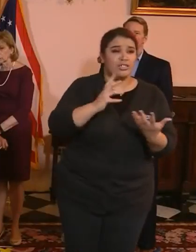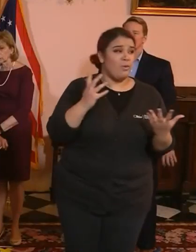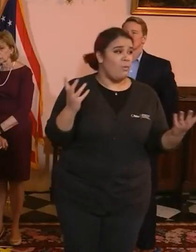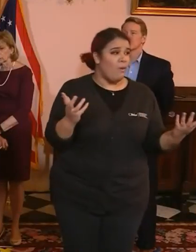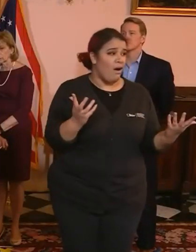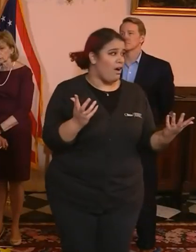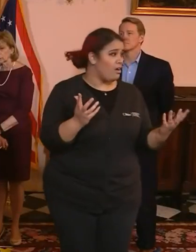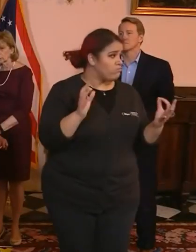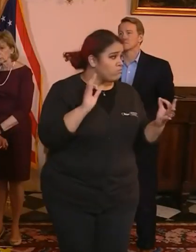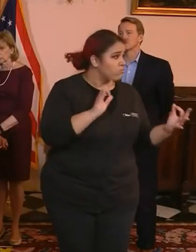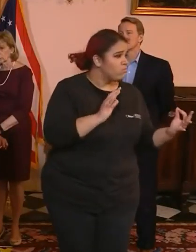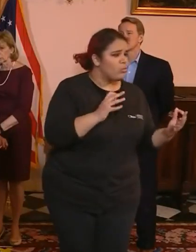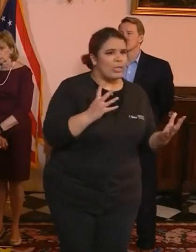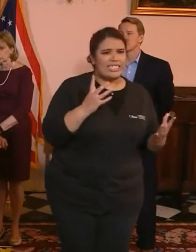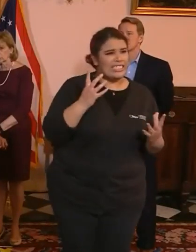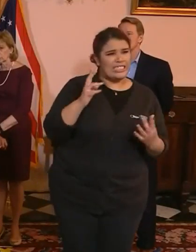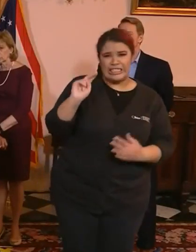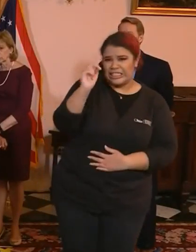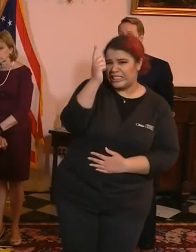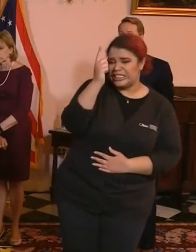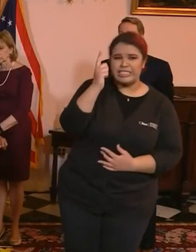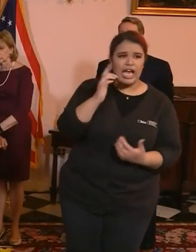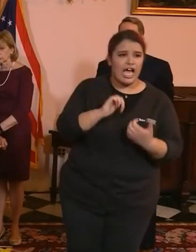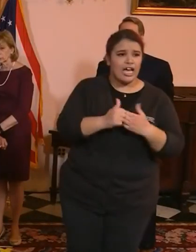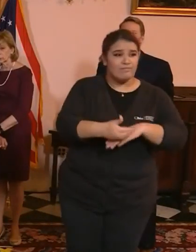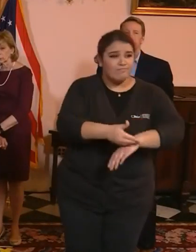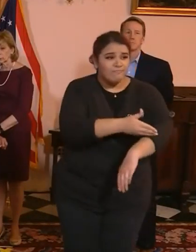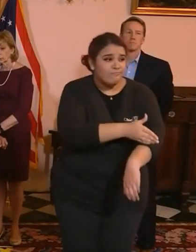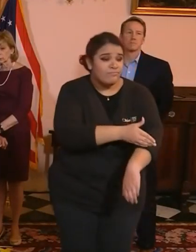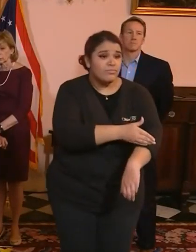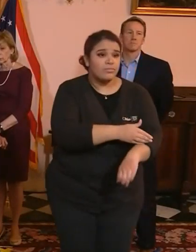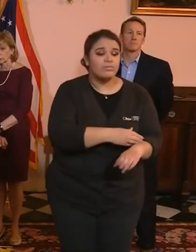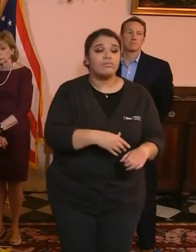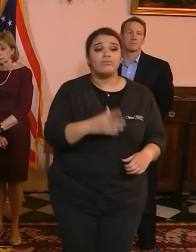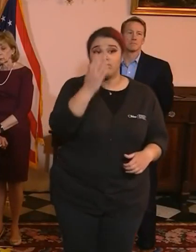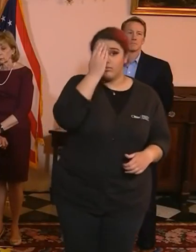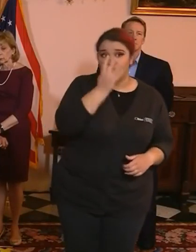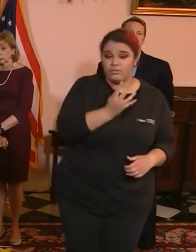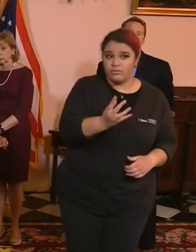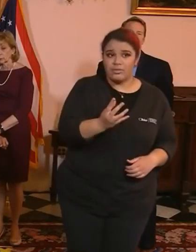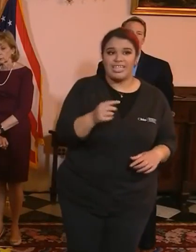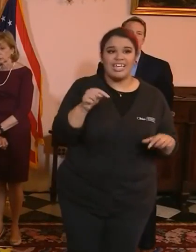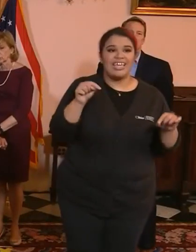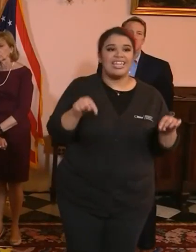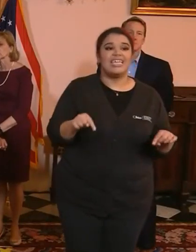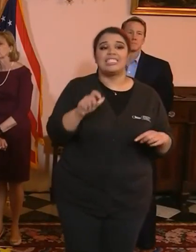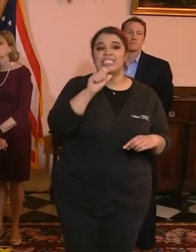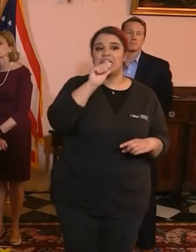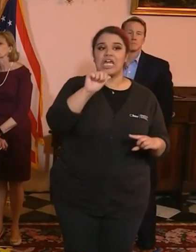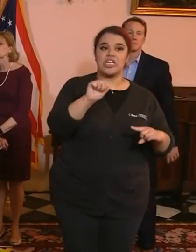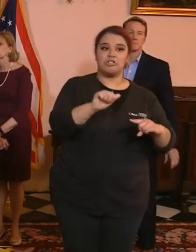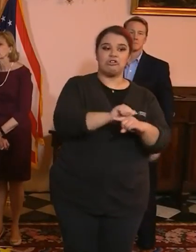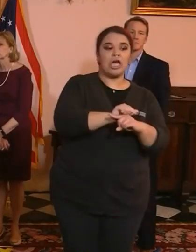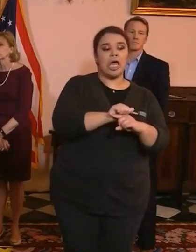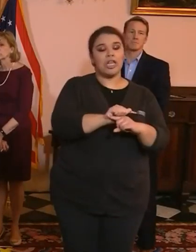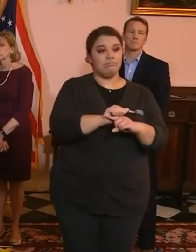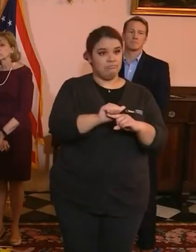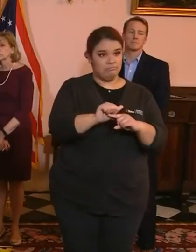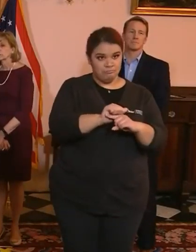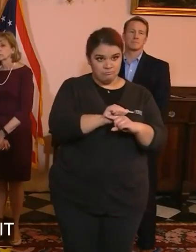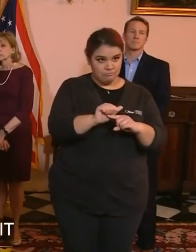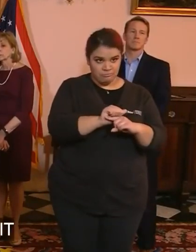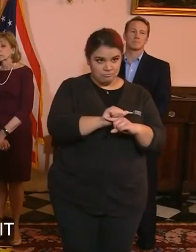This is not a drill. Some version of this is going to happen everywhere, and it'll look a little different in